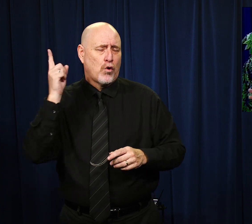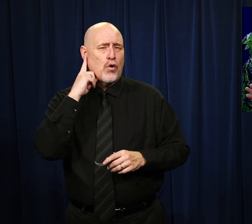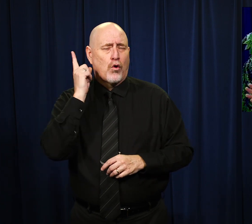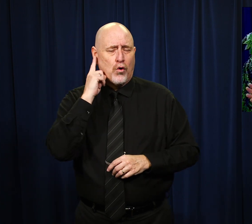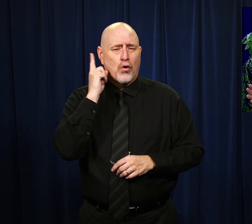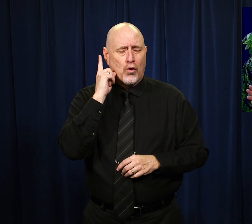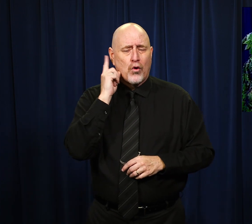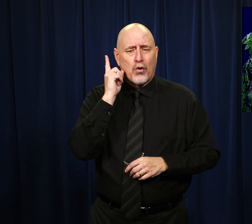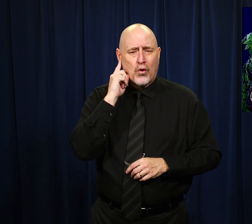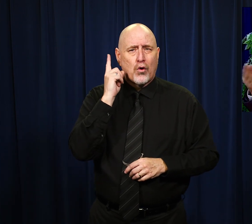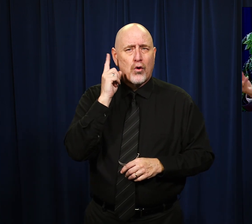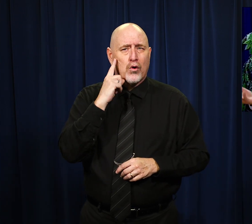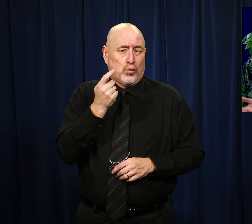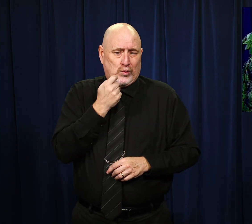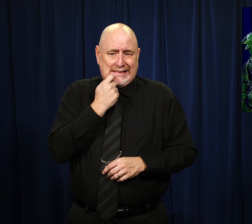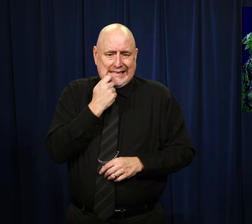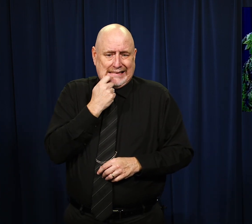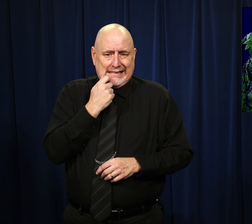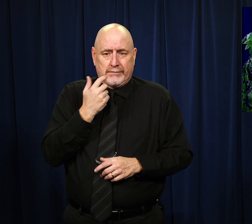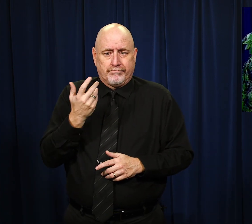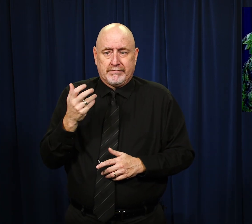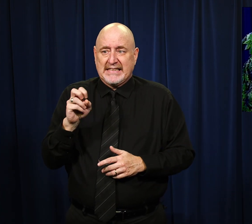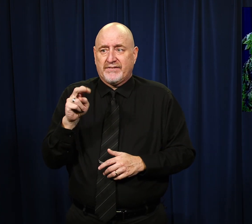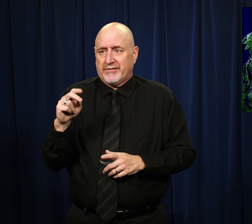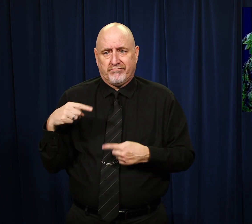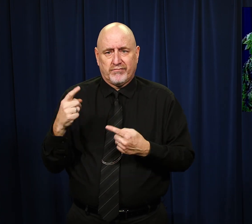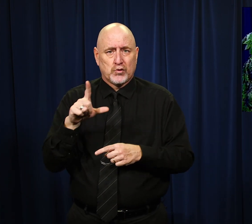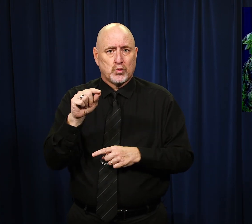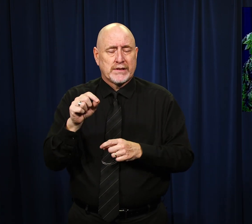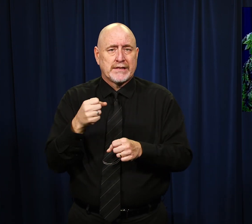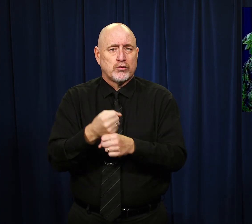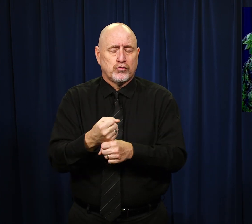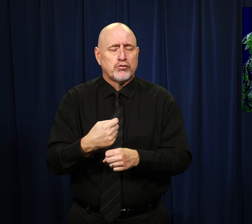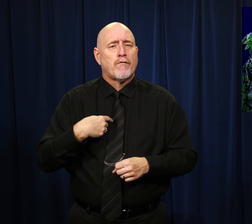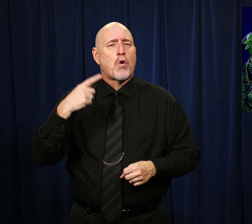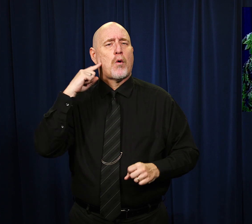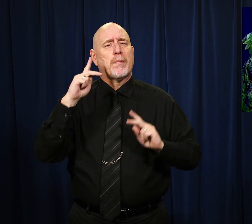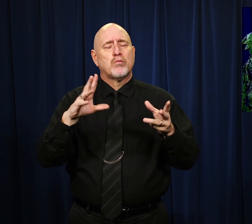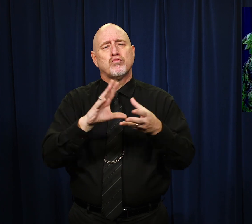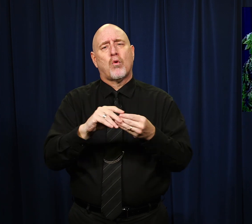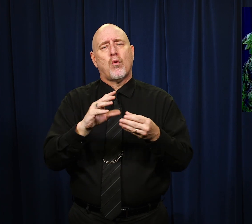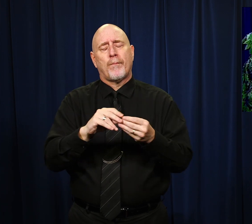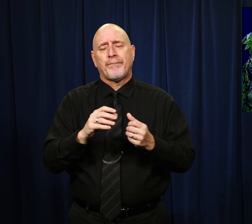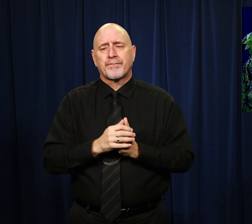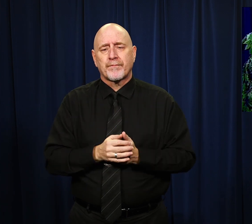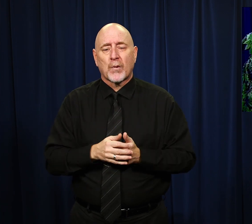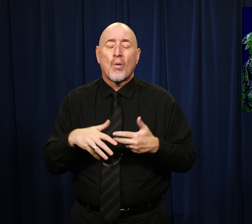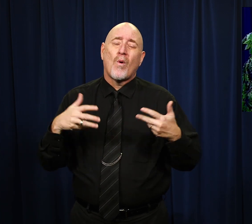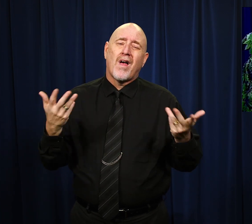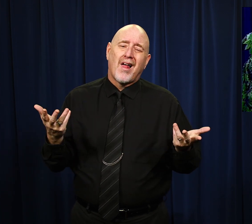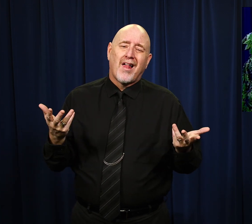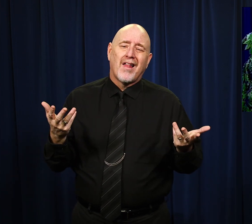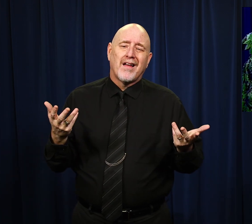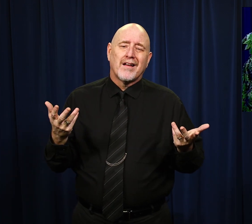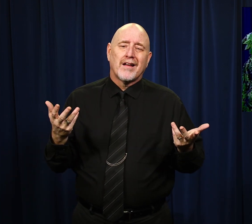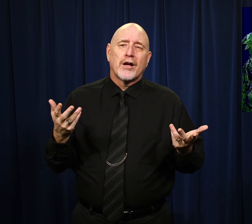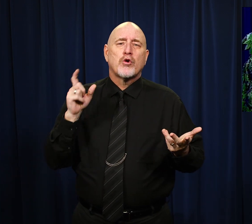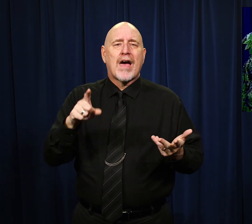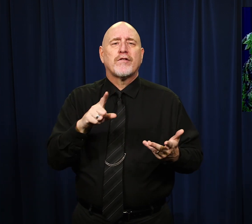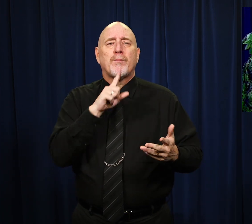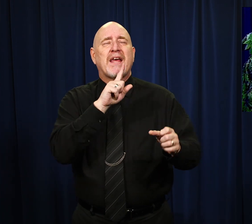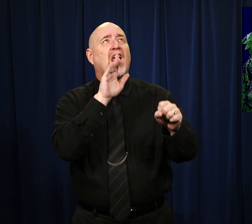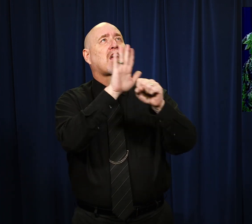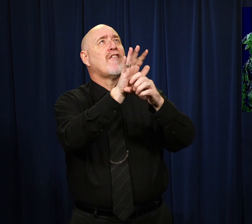heard recently, even over the last 20 years, I've heard people say, well, you know, you have to be in a